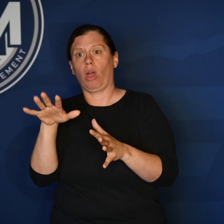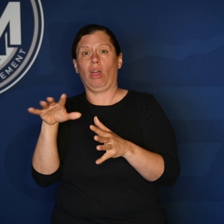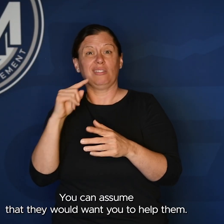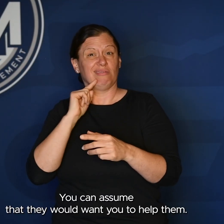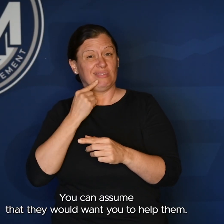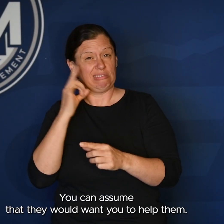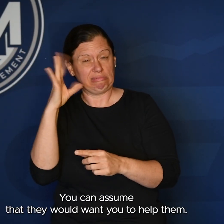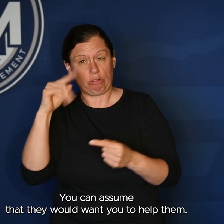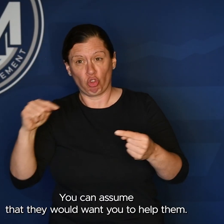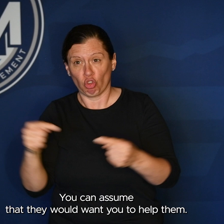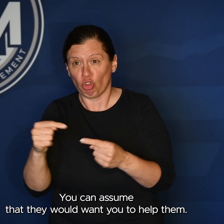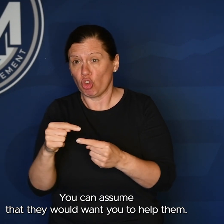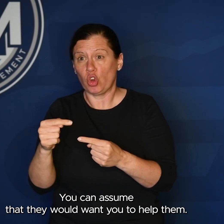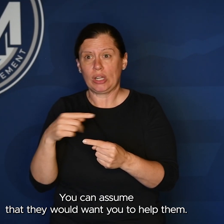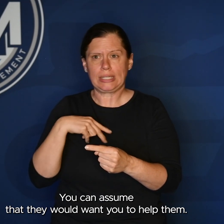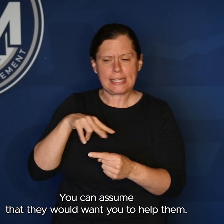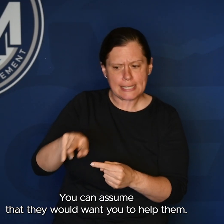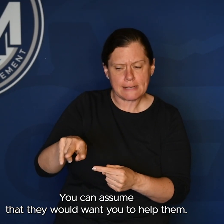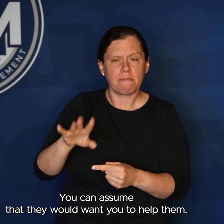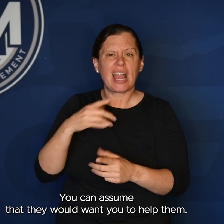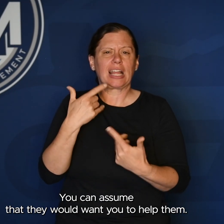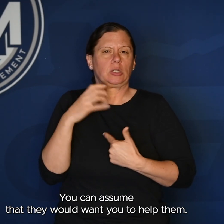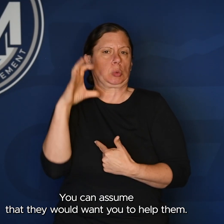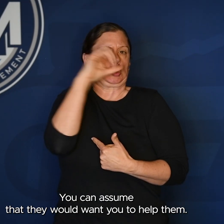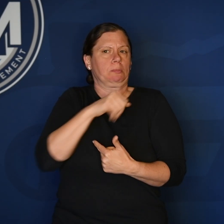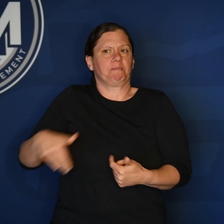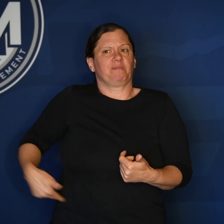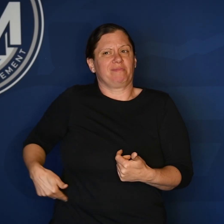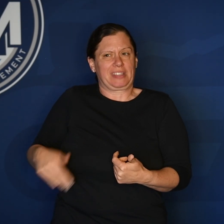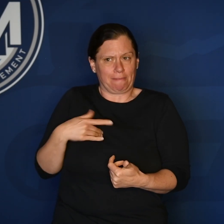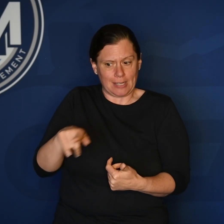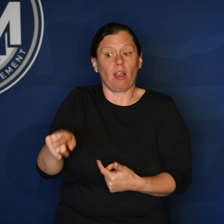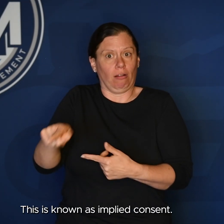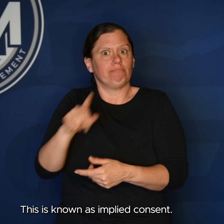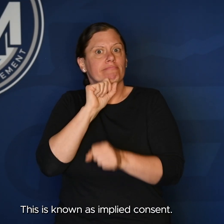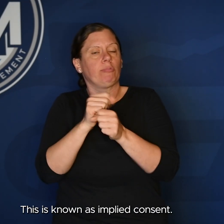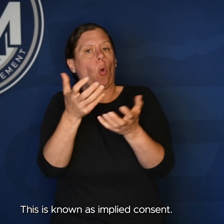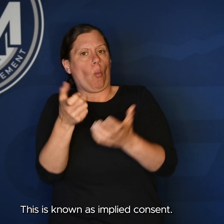you can assume that they would want you to help them. This is known